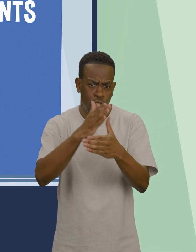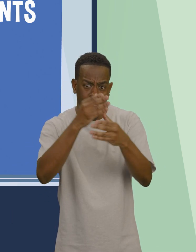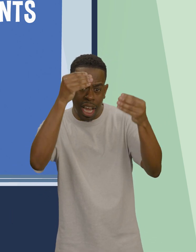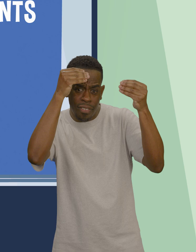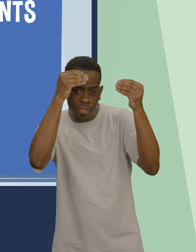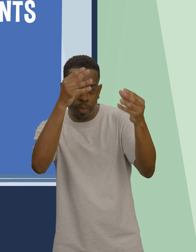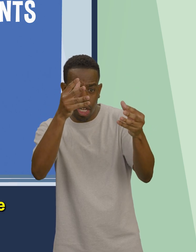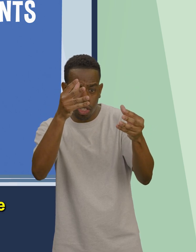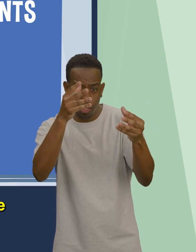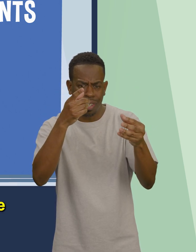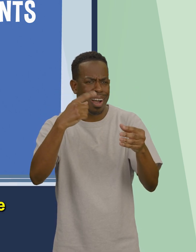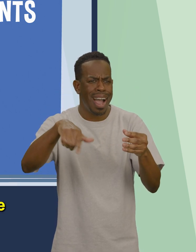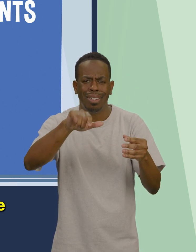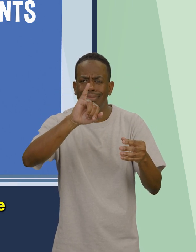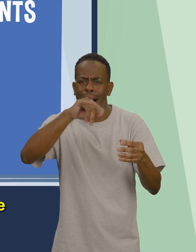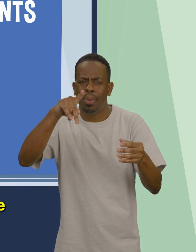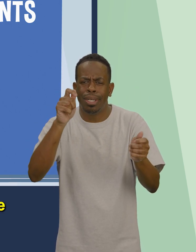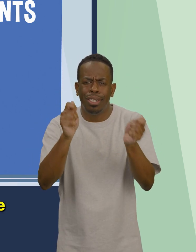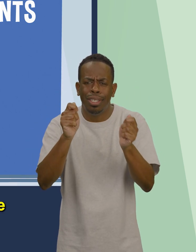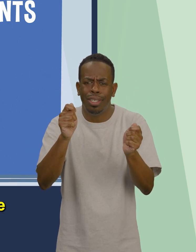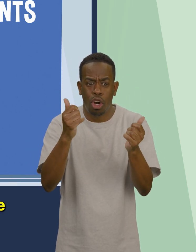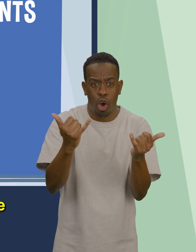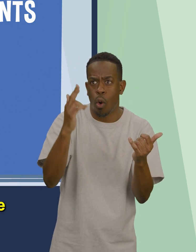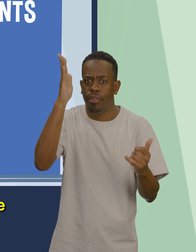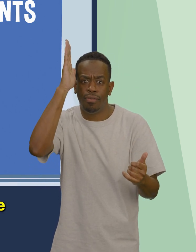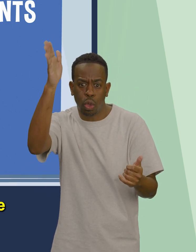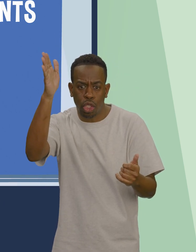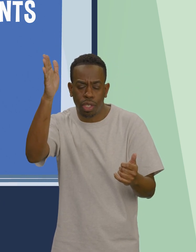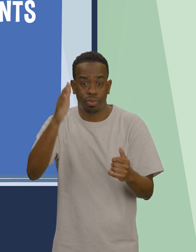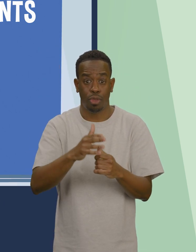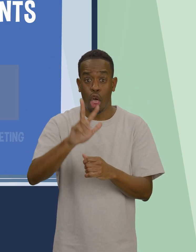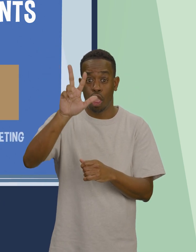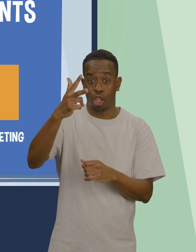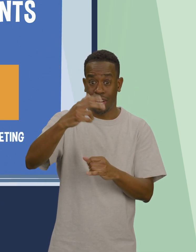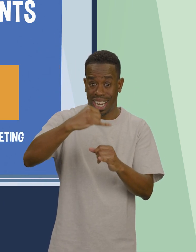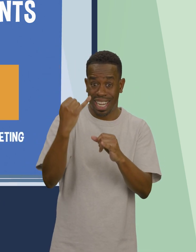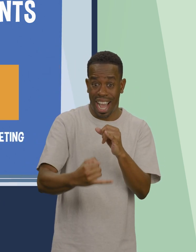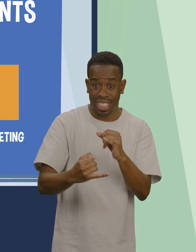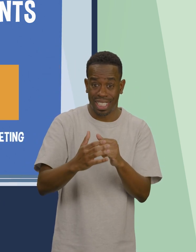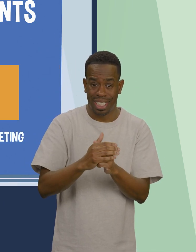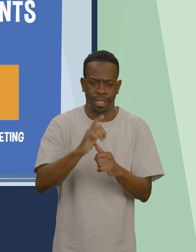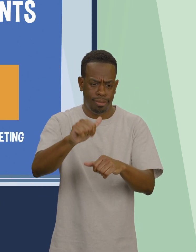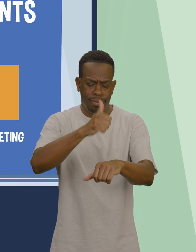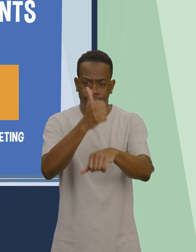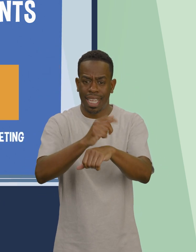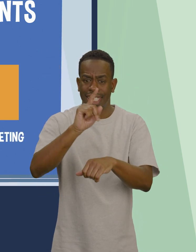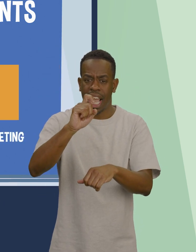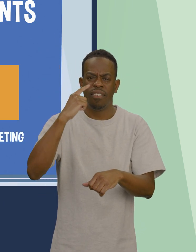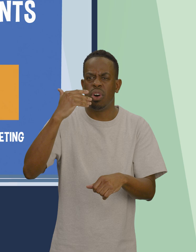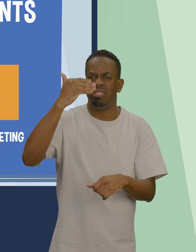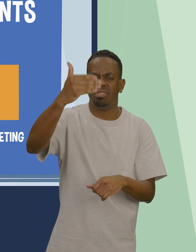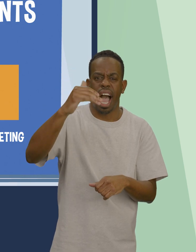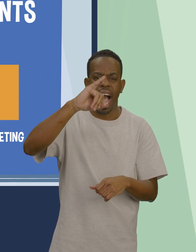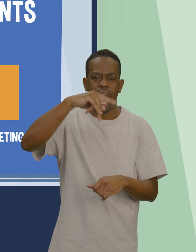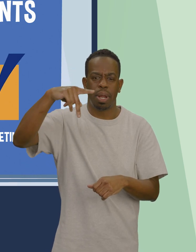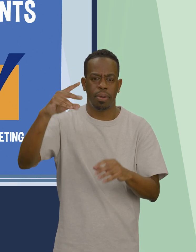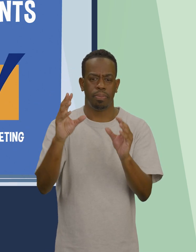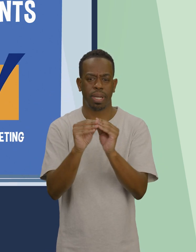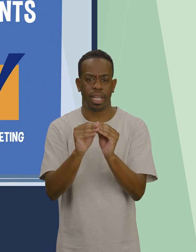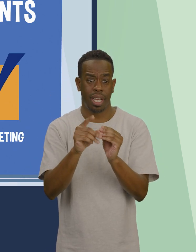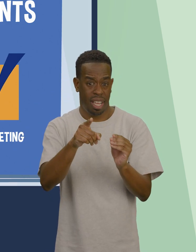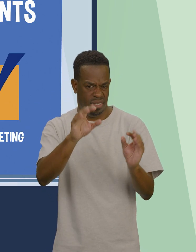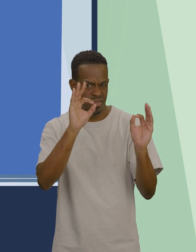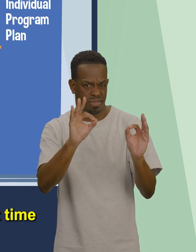shared information about any current or future IPP changes. And third, they'll set a date for the next IPP meeting.